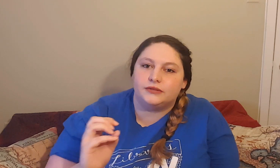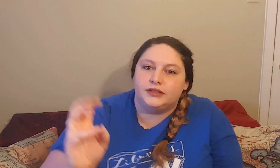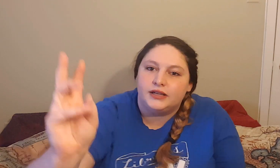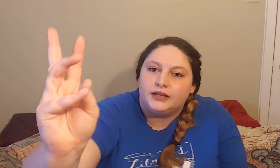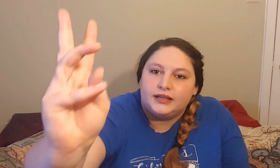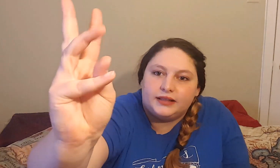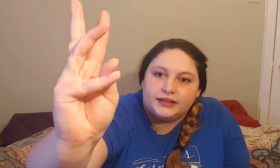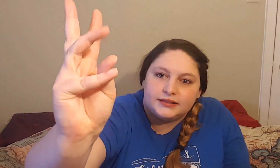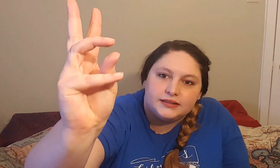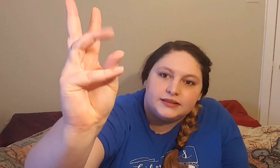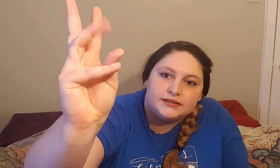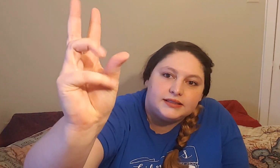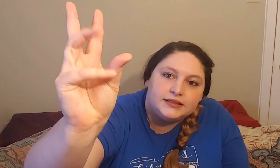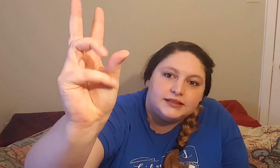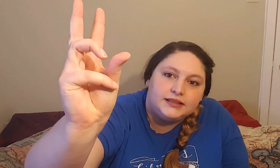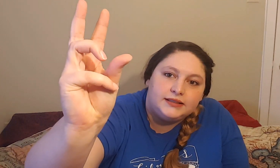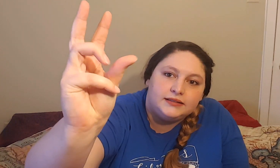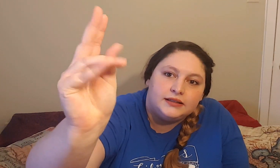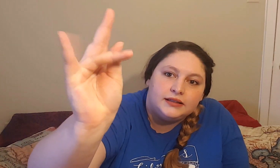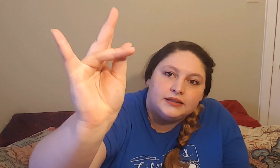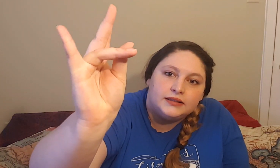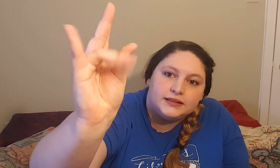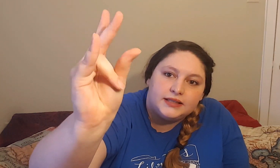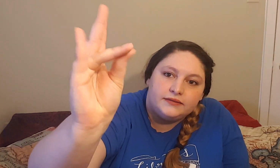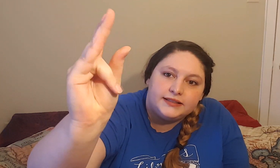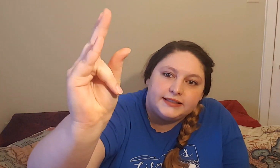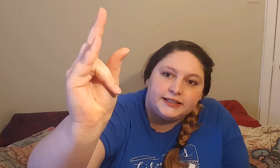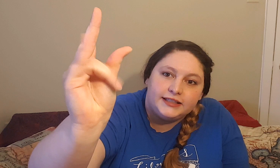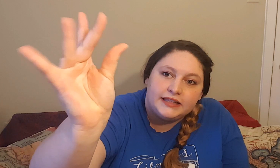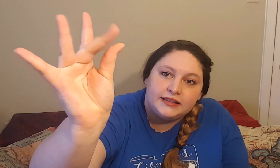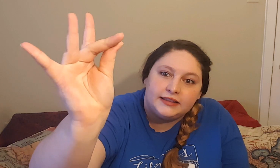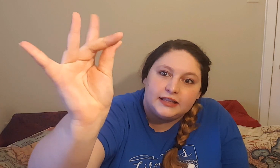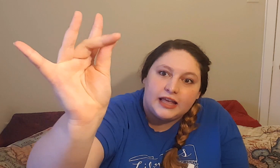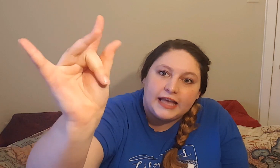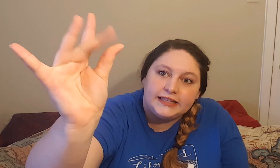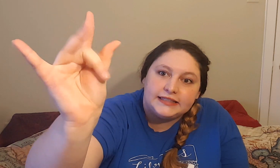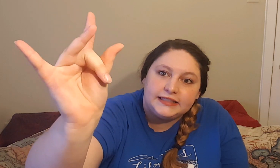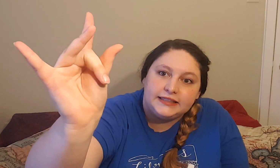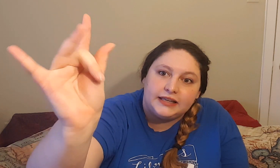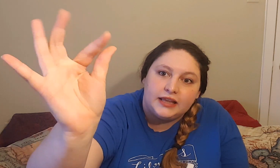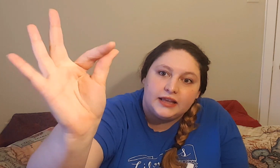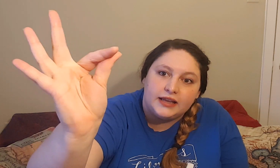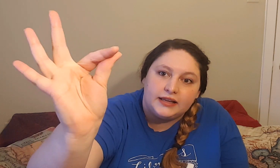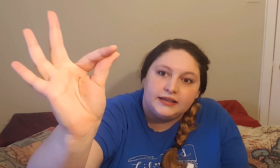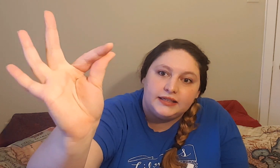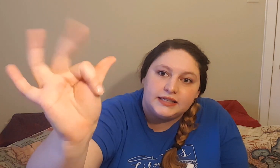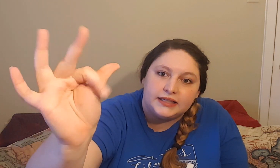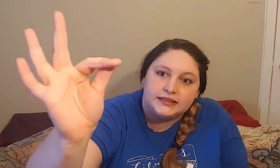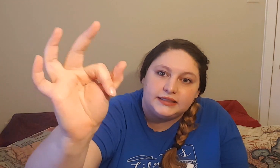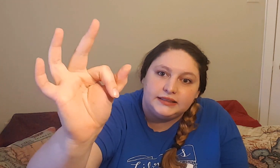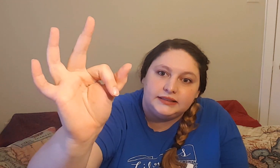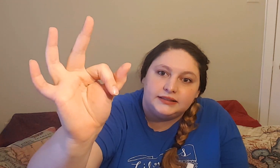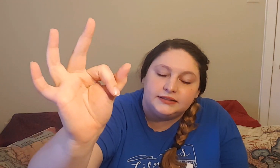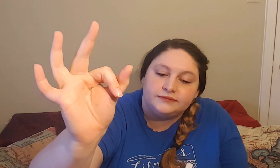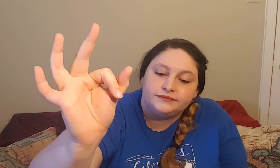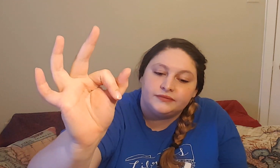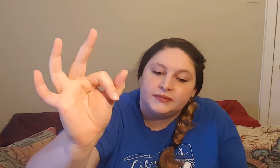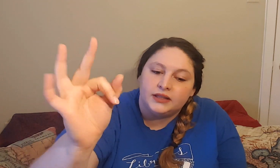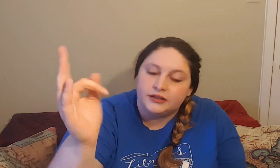one. And that's 16, 17, 18, and 19. So